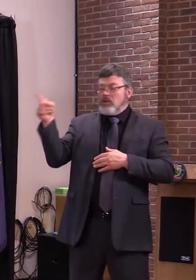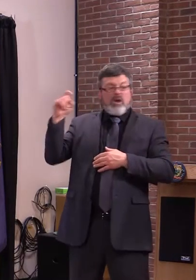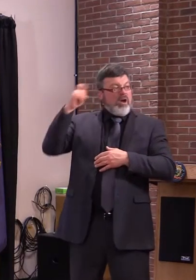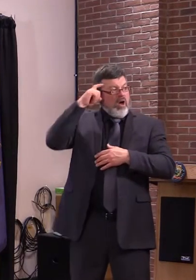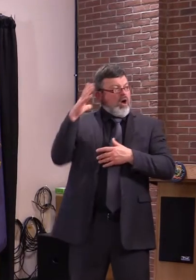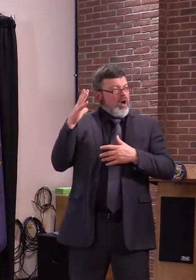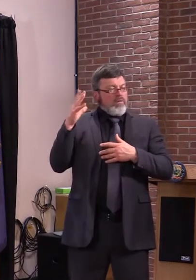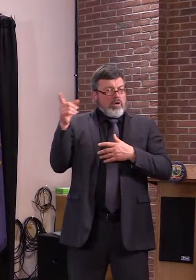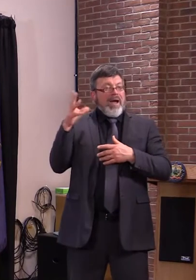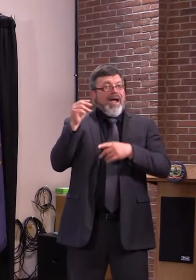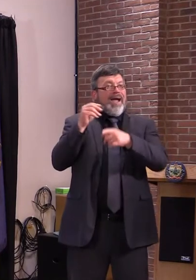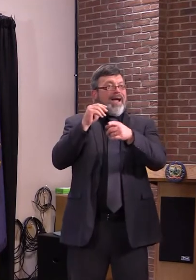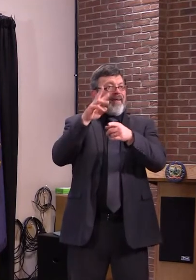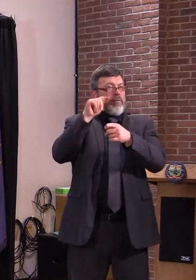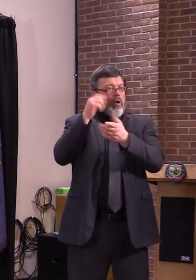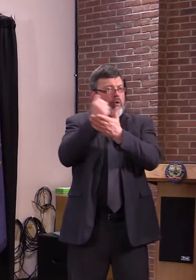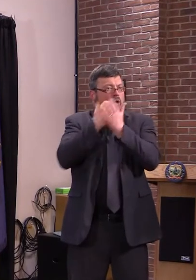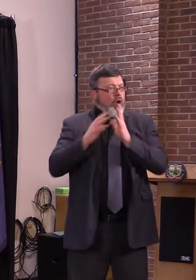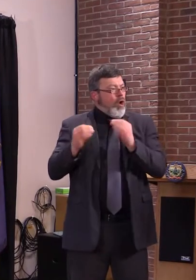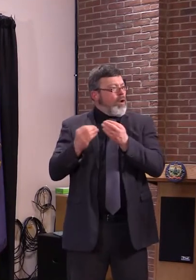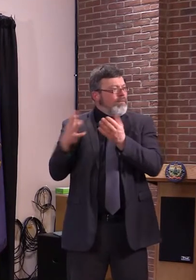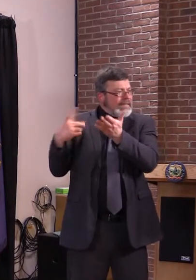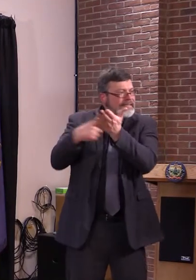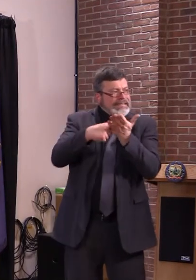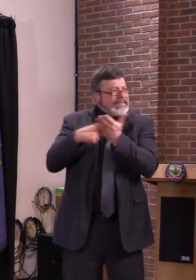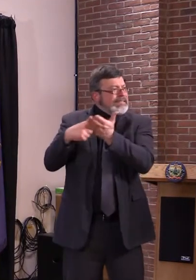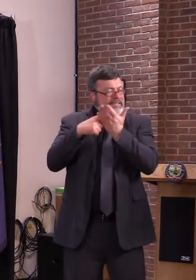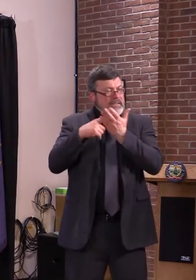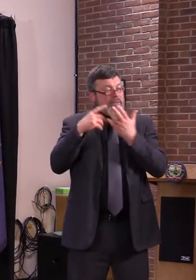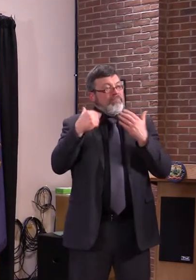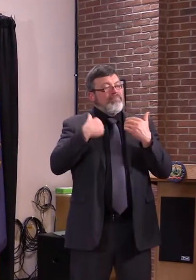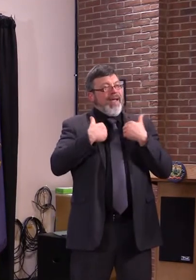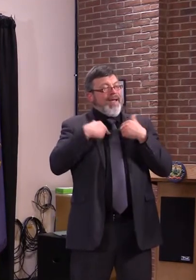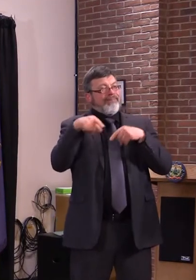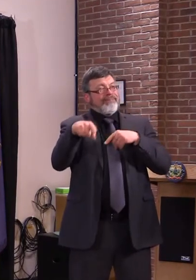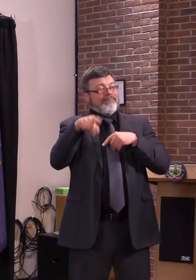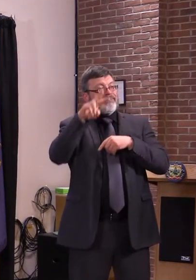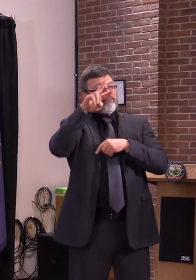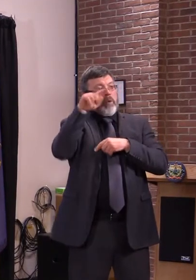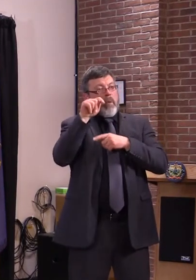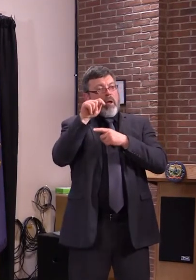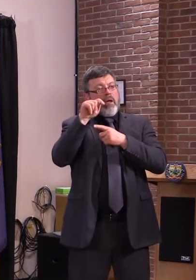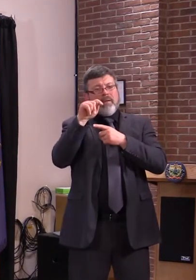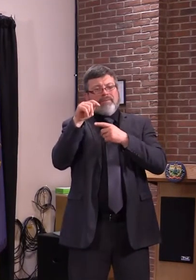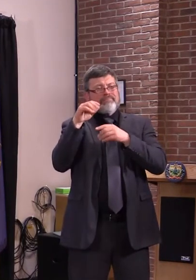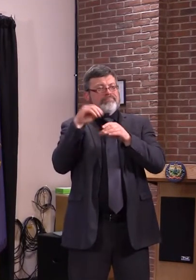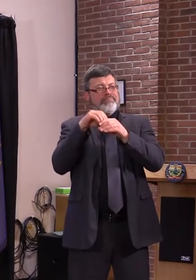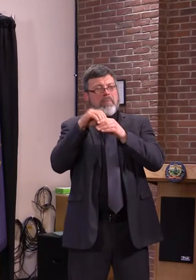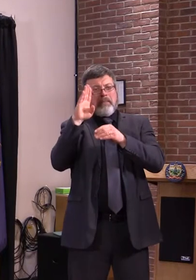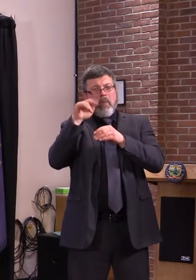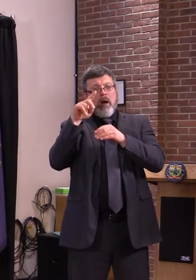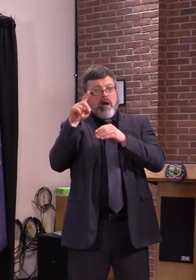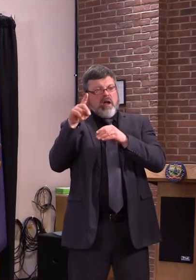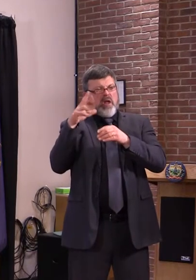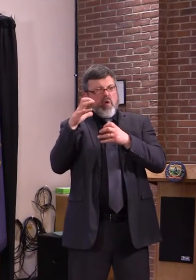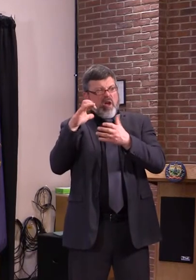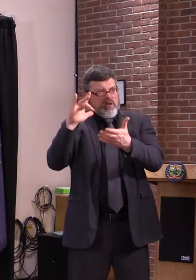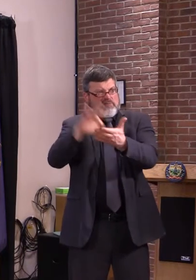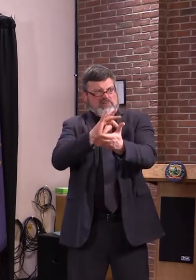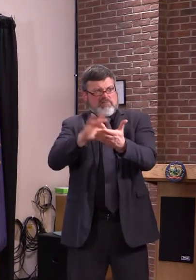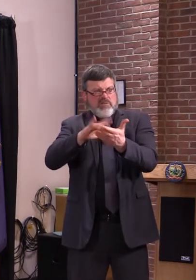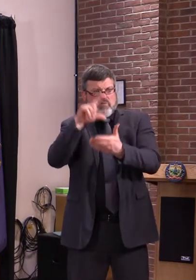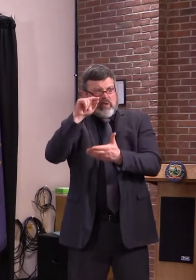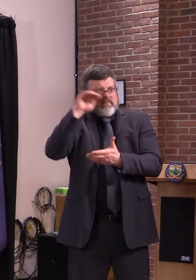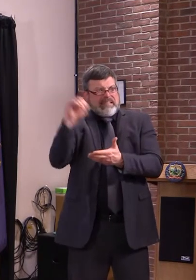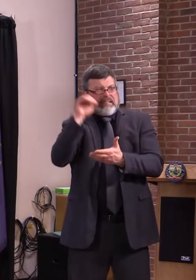obligation bonds. In addition to the benefits received from interest savings, This sends an unmistakable message